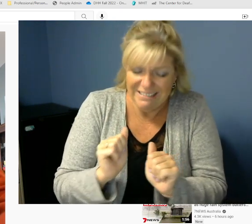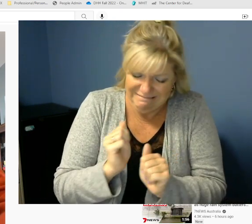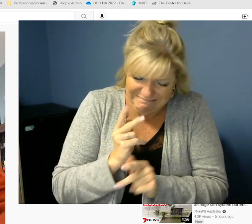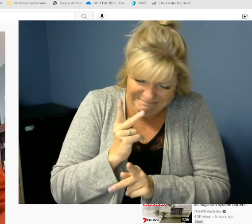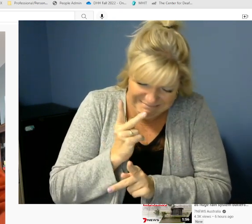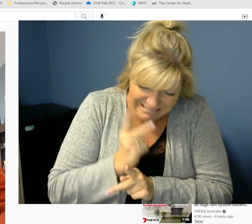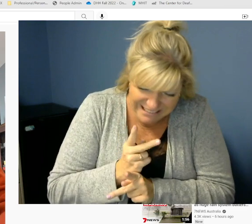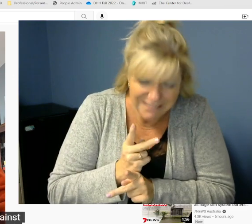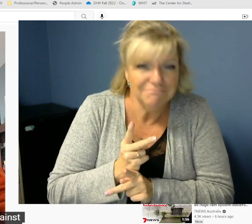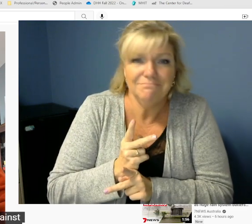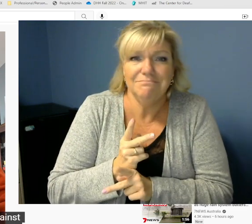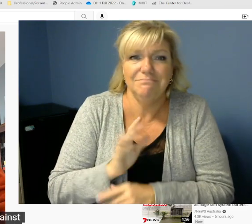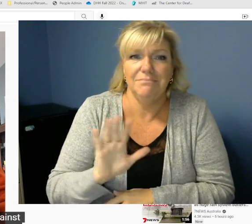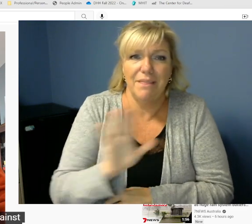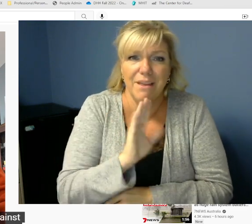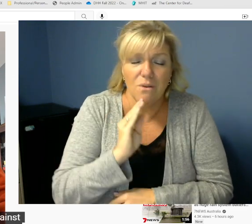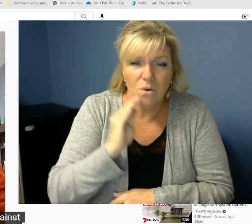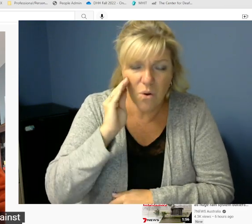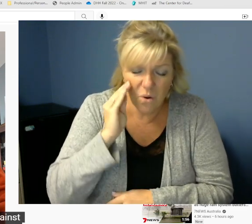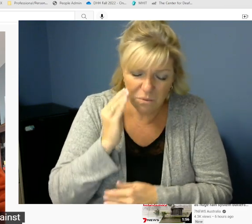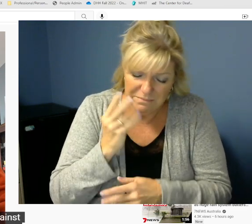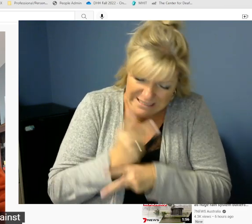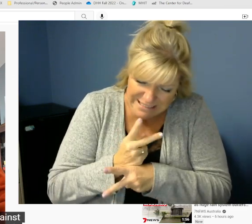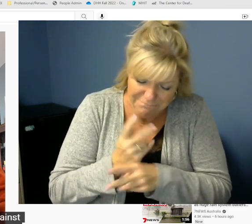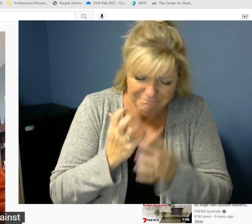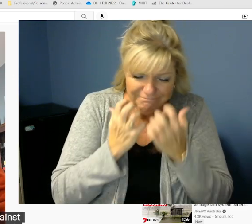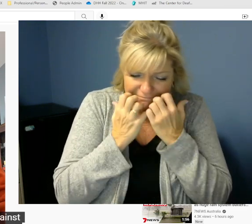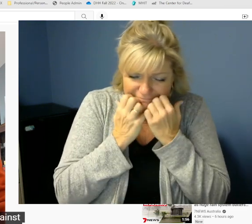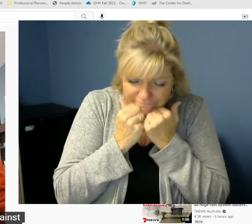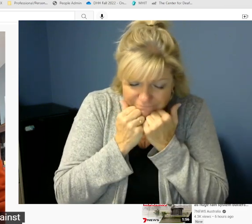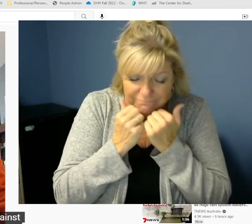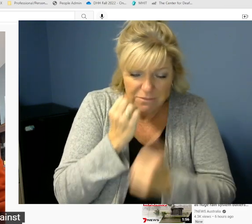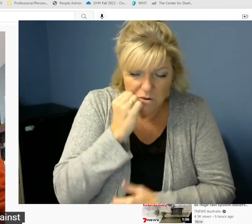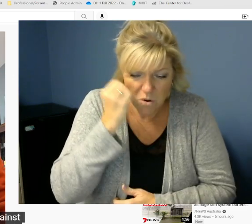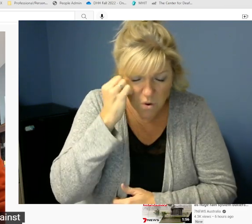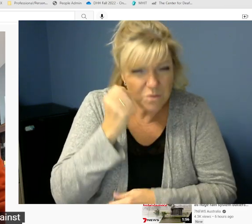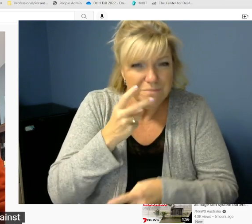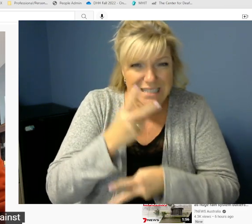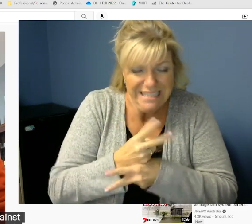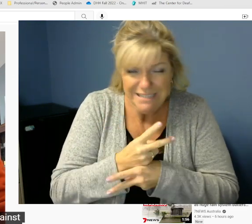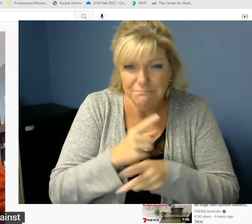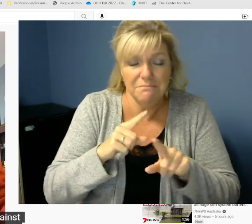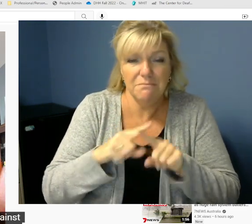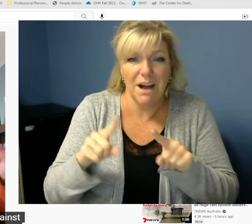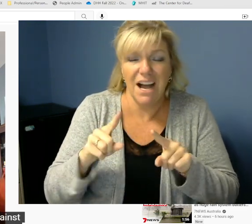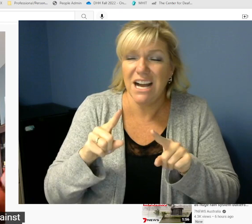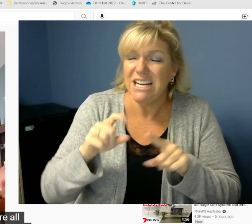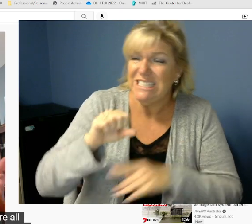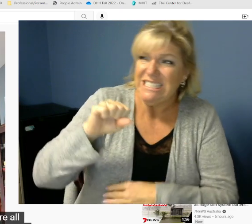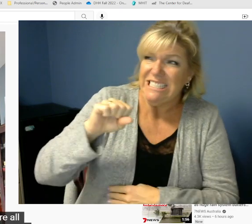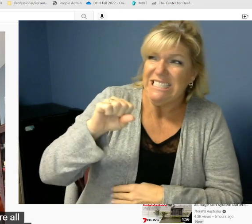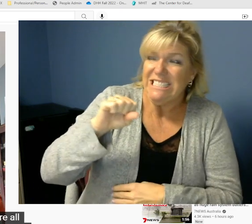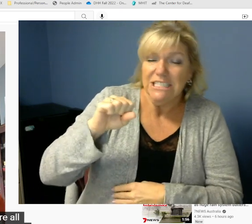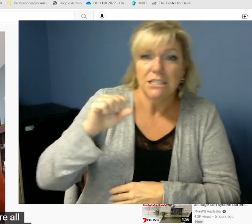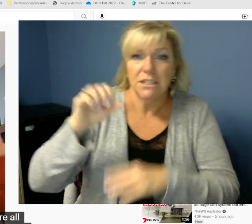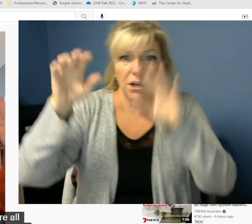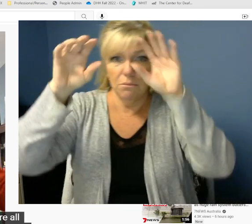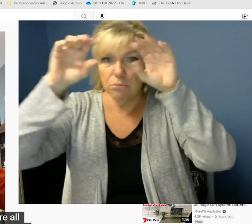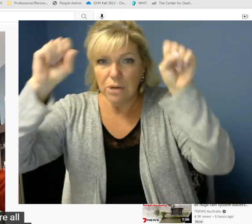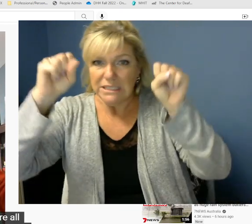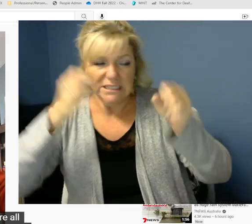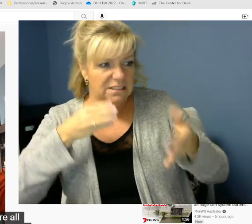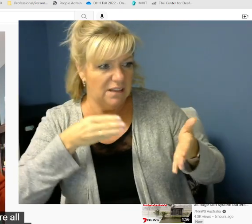traditional homelands, the odds are just against them. If you've got a president and a Congress